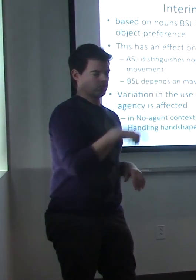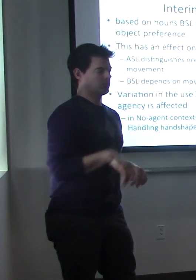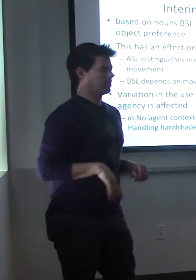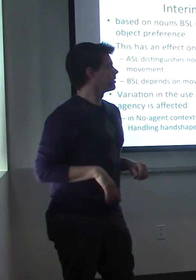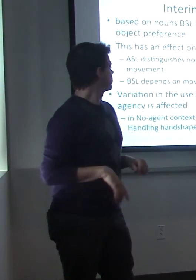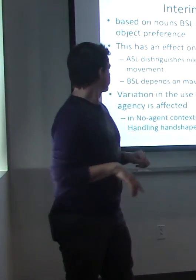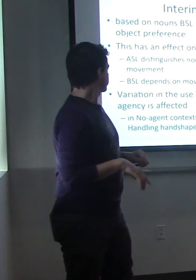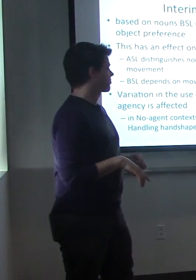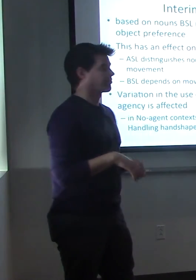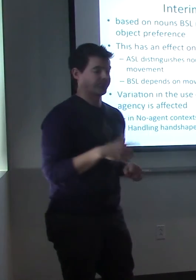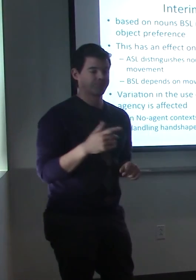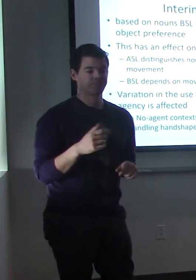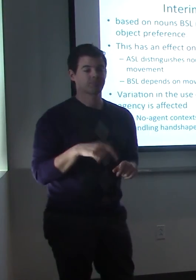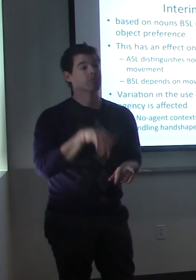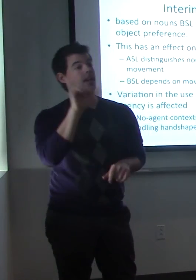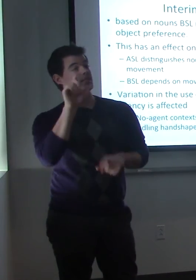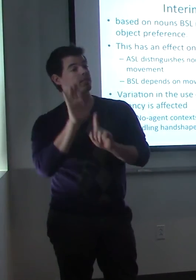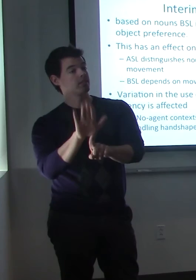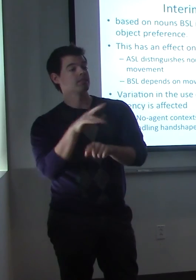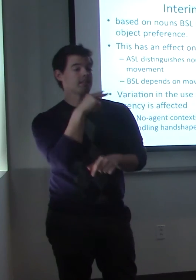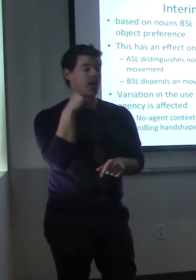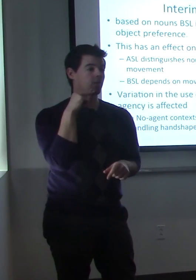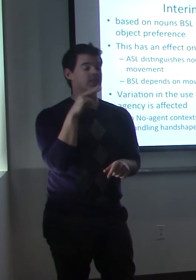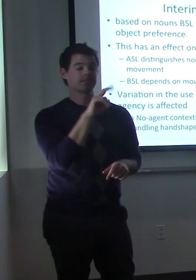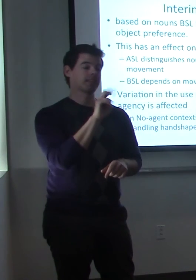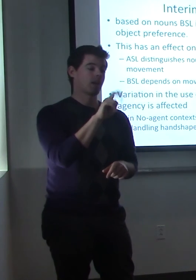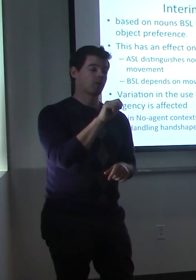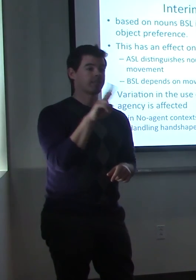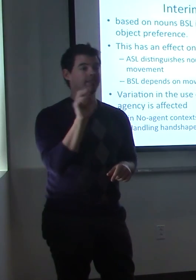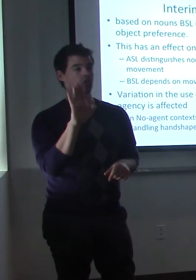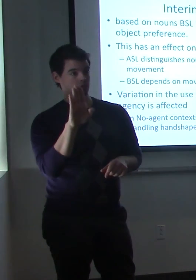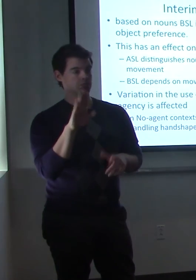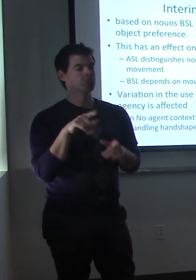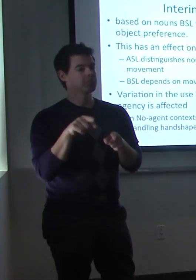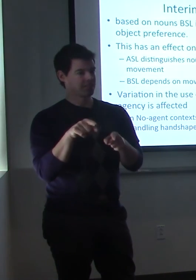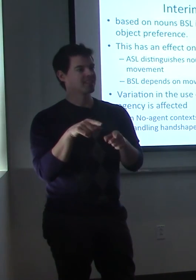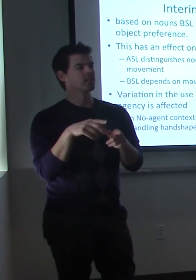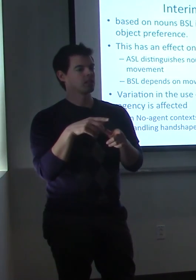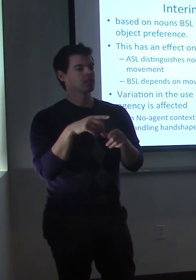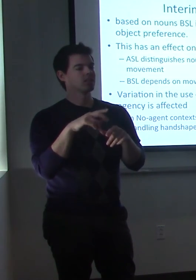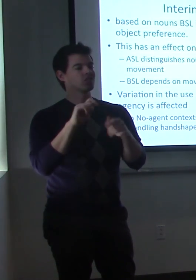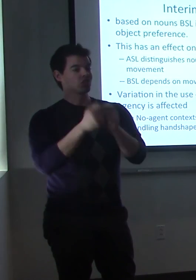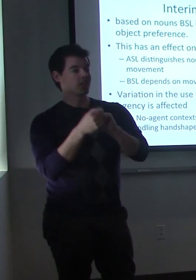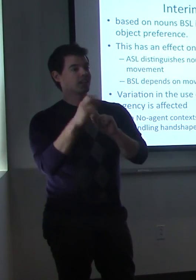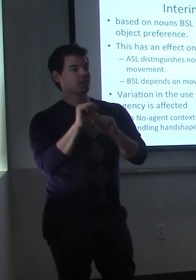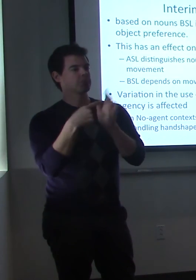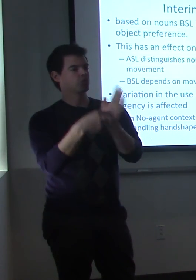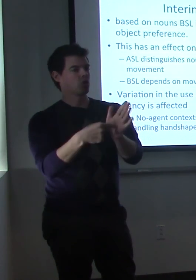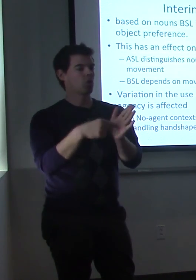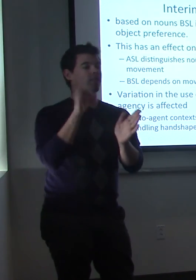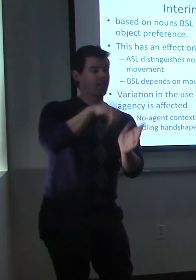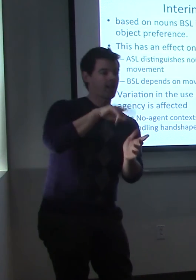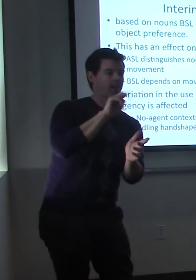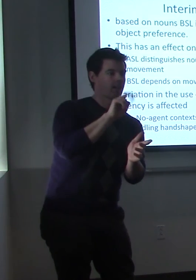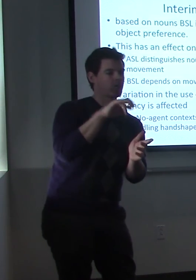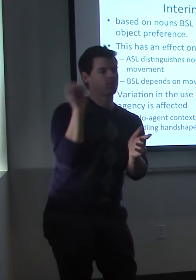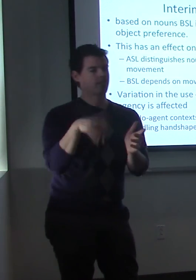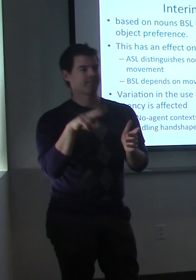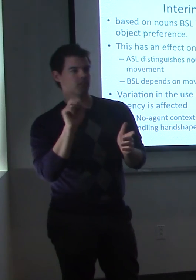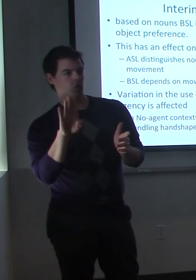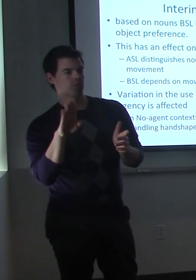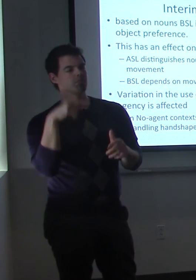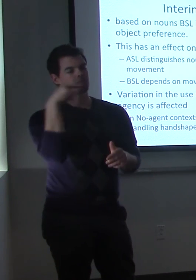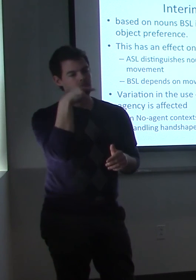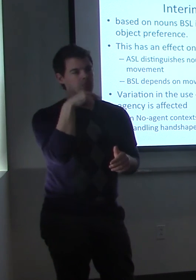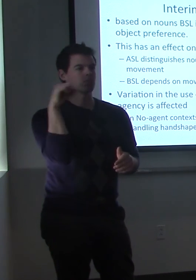distinction, where ASL can make somewhat a noun-verb distinction based on handshake that BSL